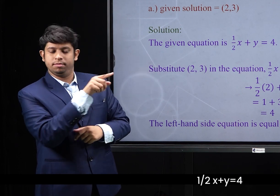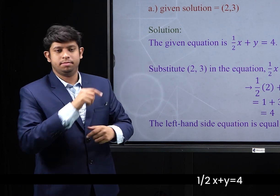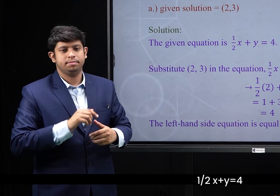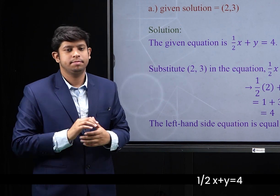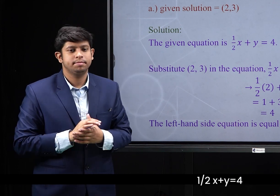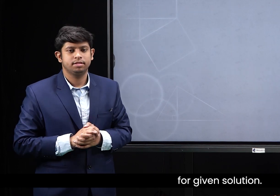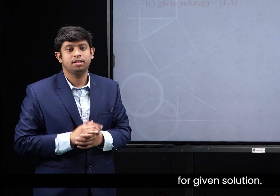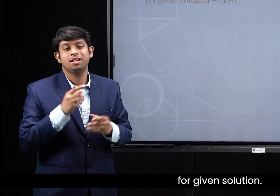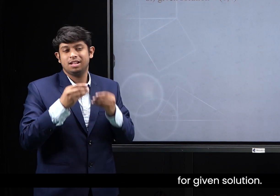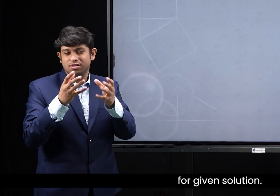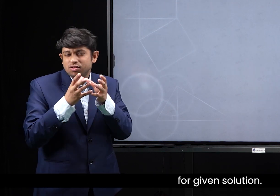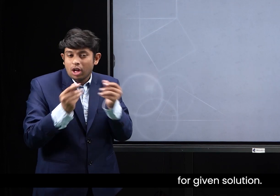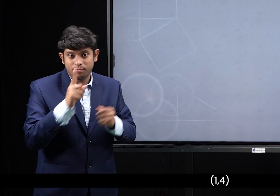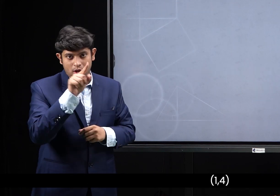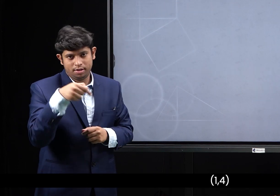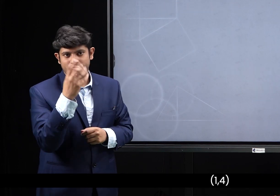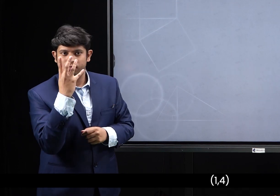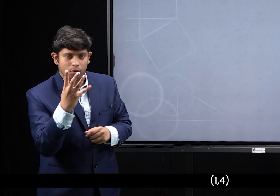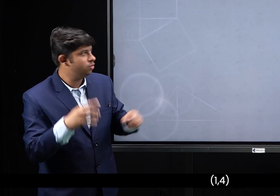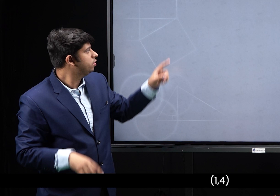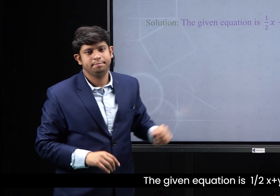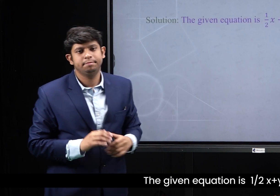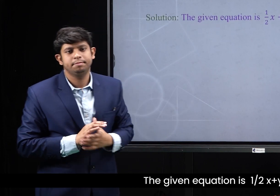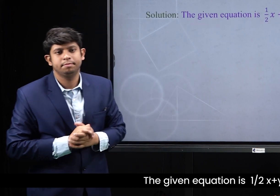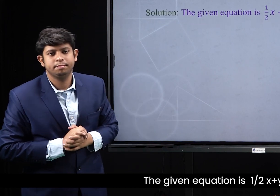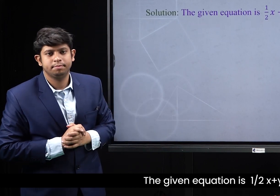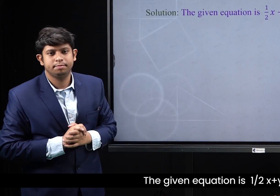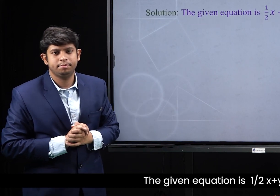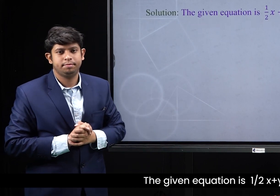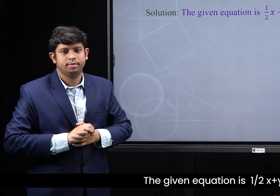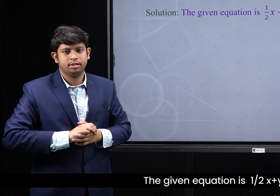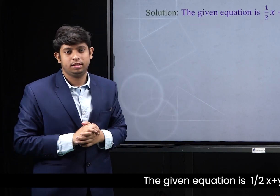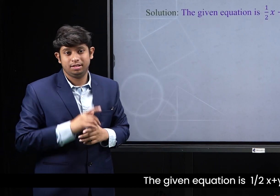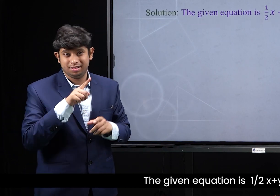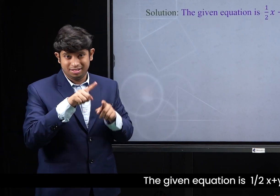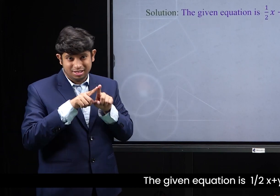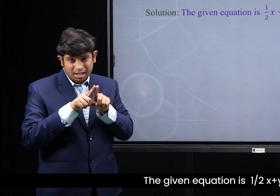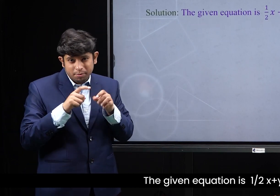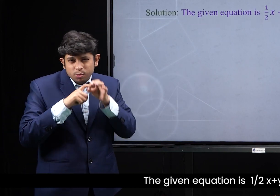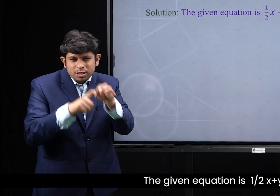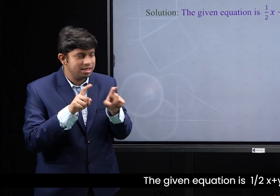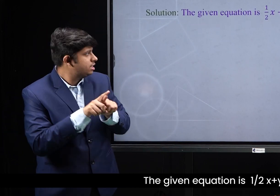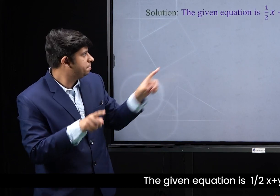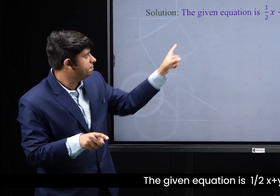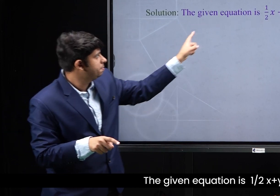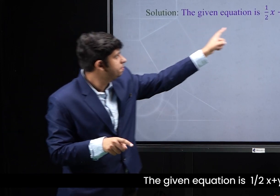equal to 4. For given solution 1, 4, the given equation is 1 by 2x plus y equal to 4.